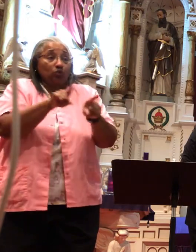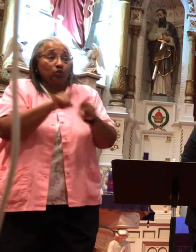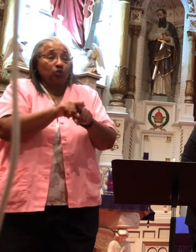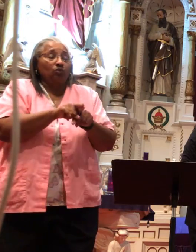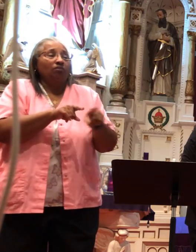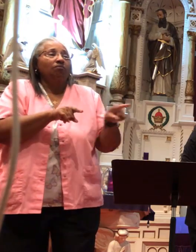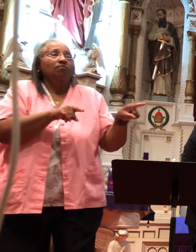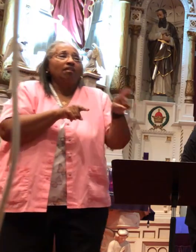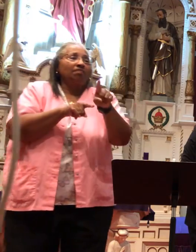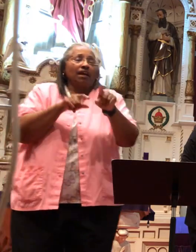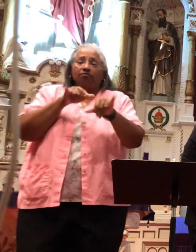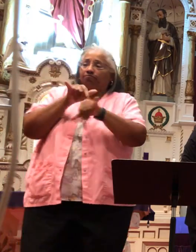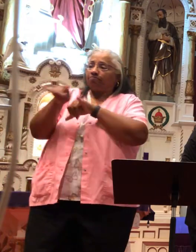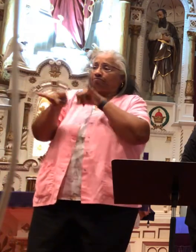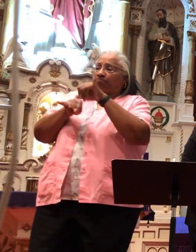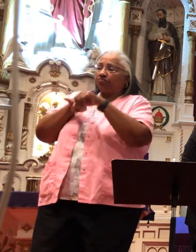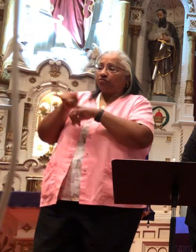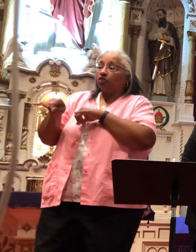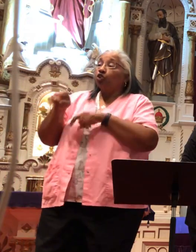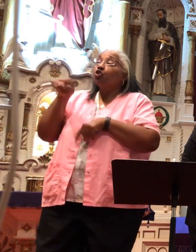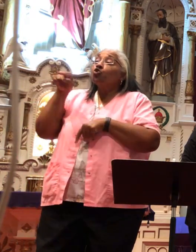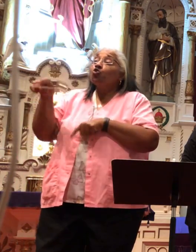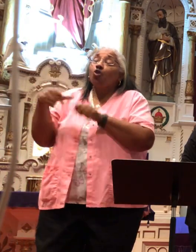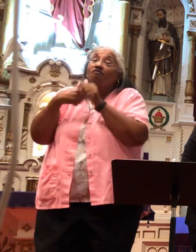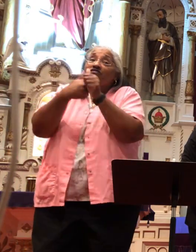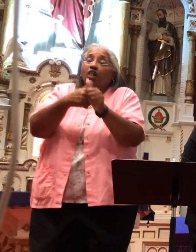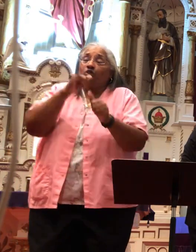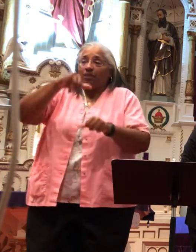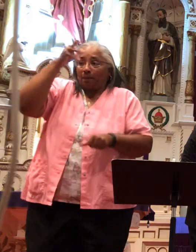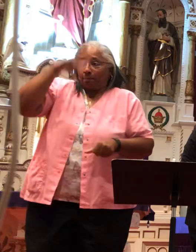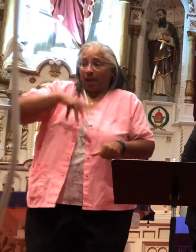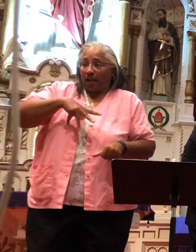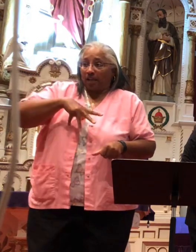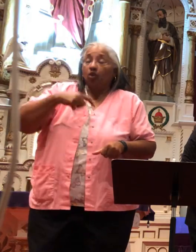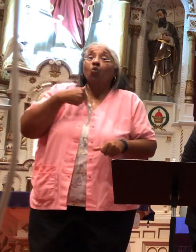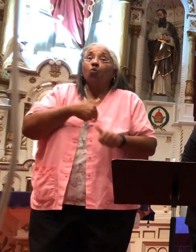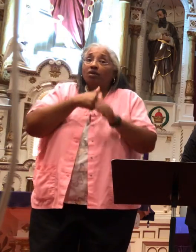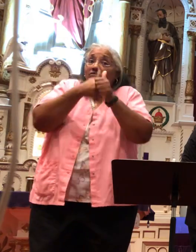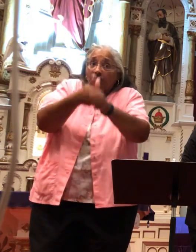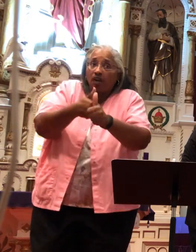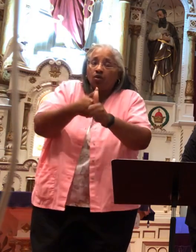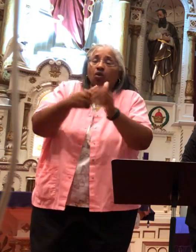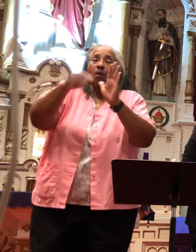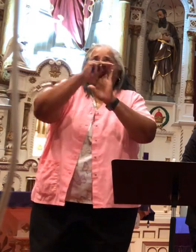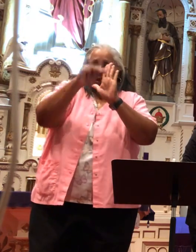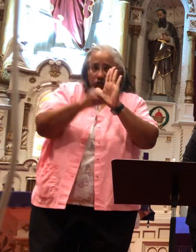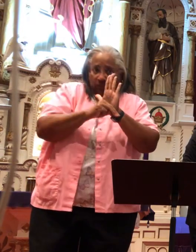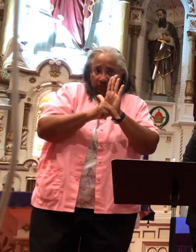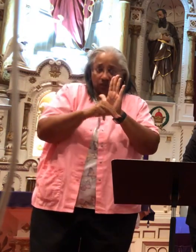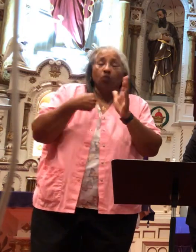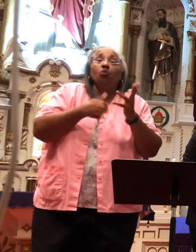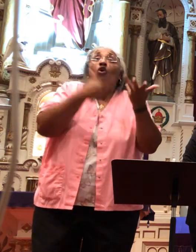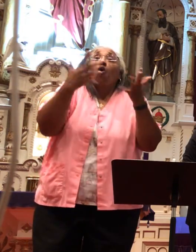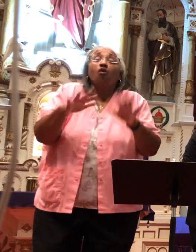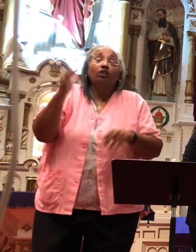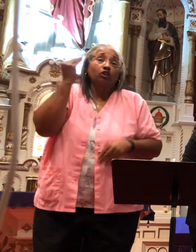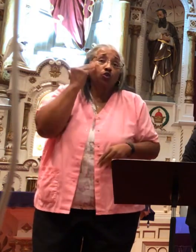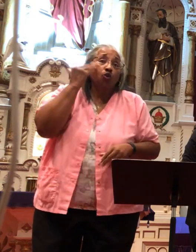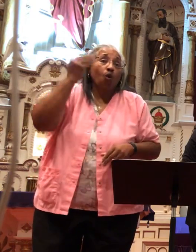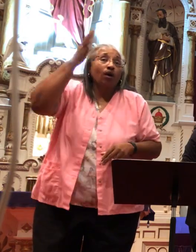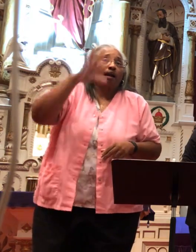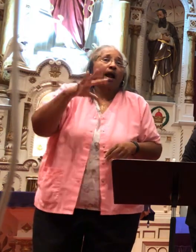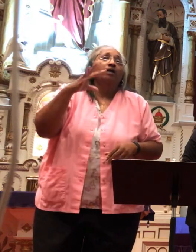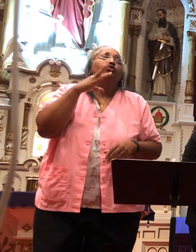and said, "You are that man's disciples. We are disciples of Moses. We know that God spoke